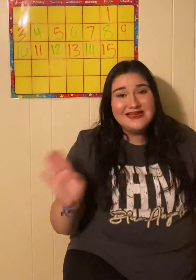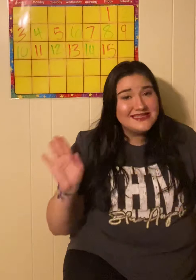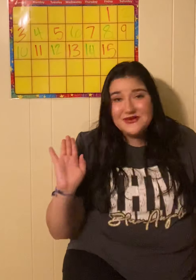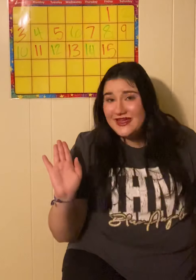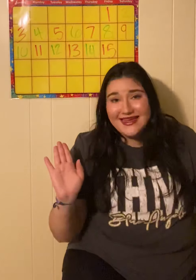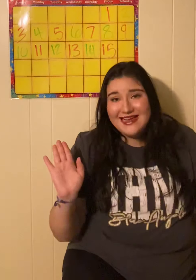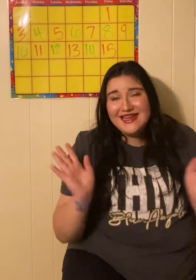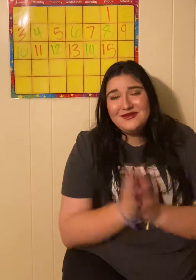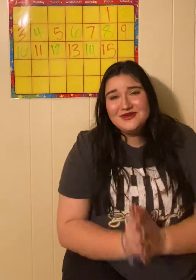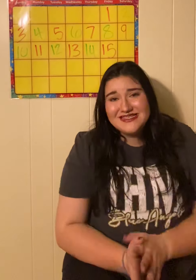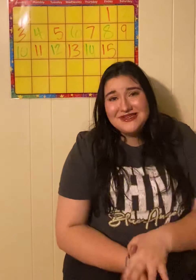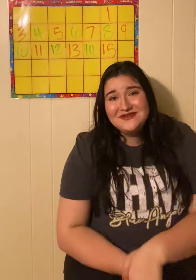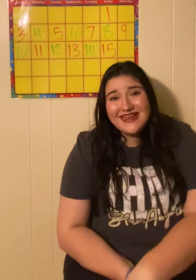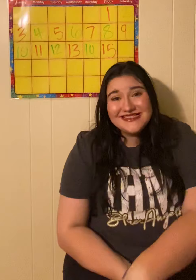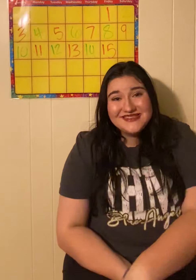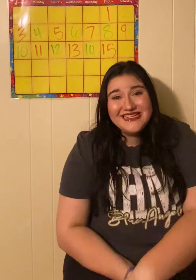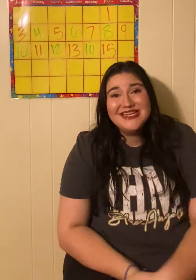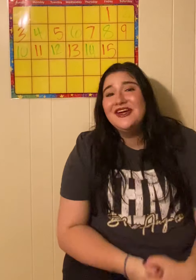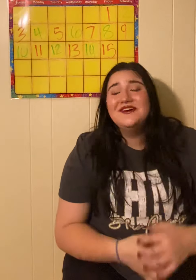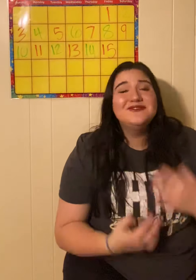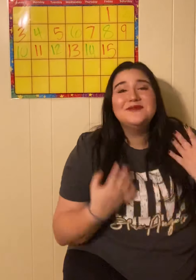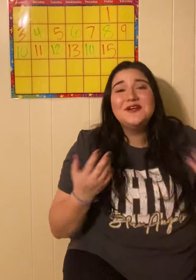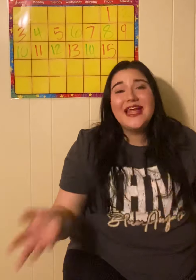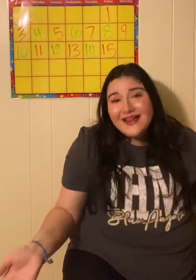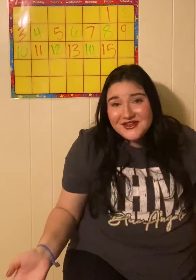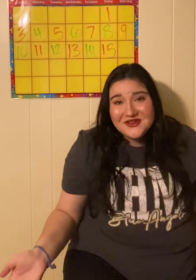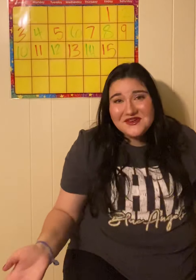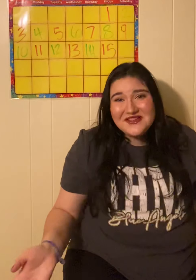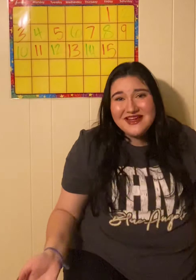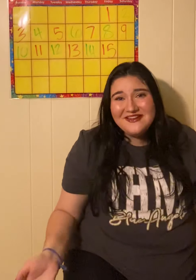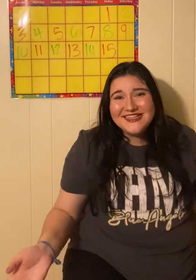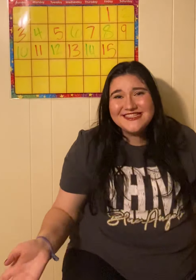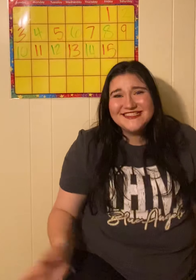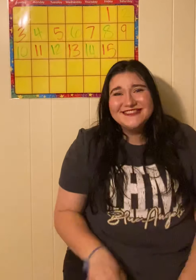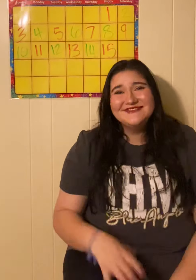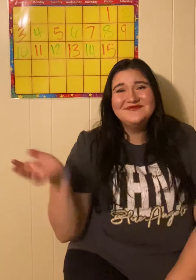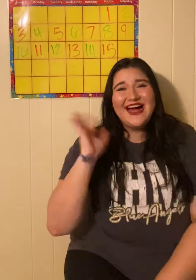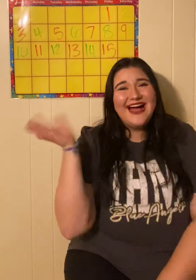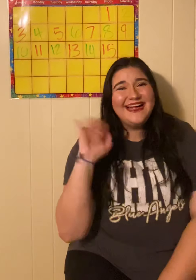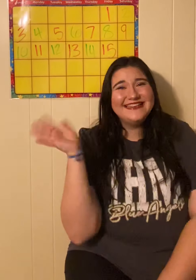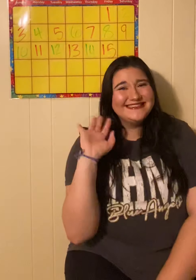amazing weekend, and we will see you next week for more calendar and oral language. Bye.